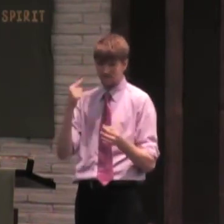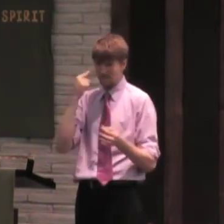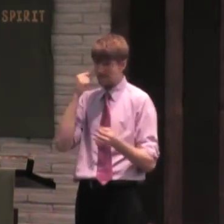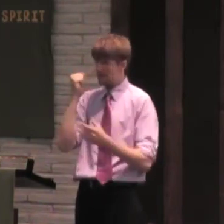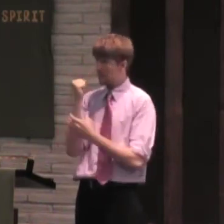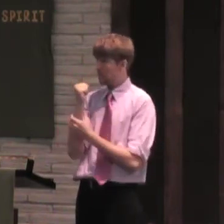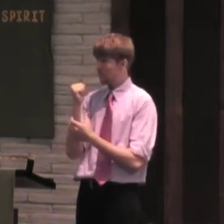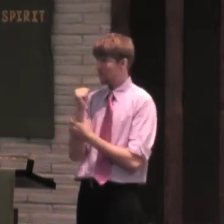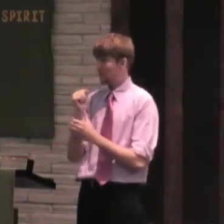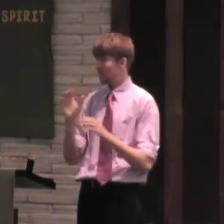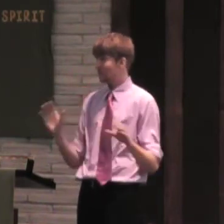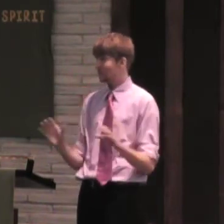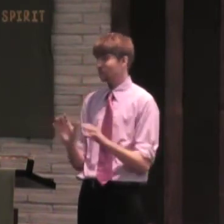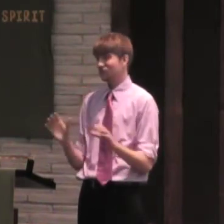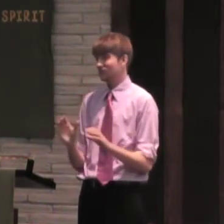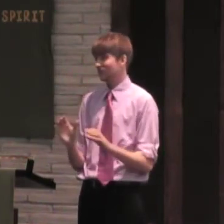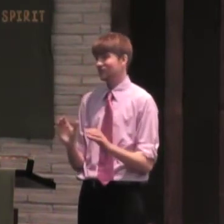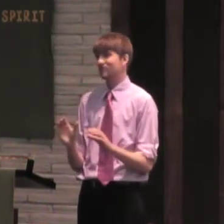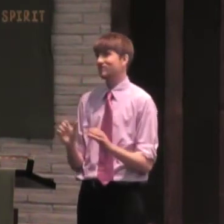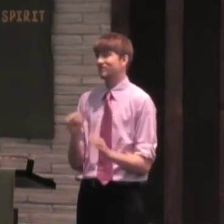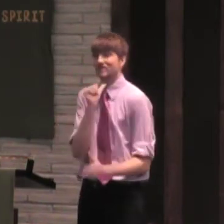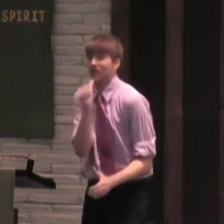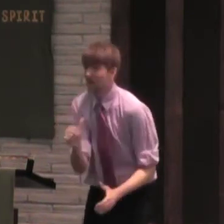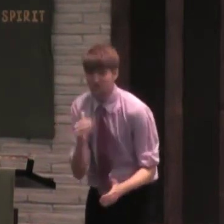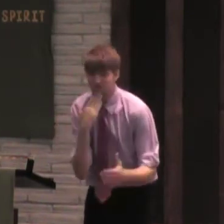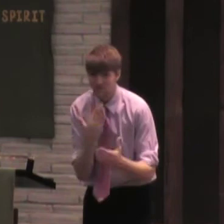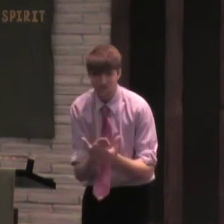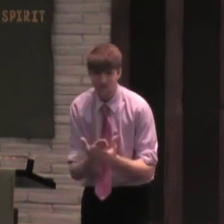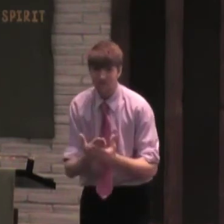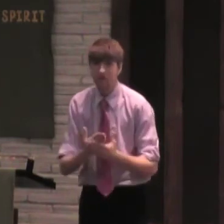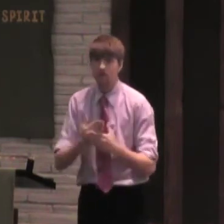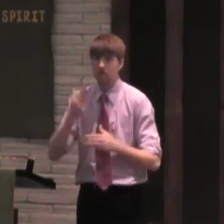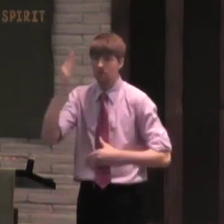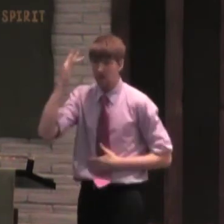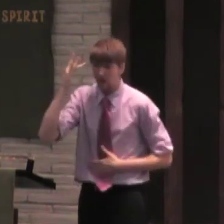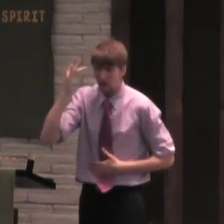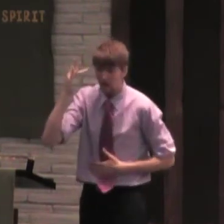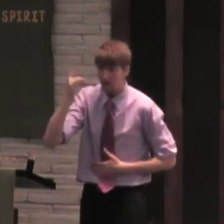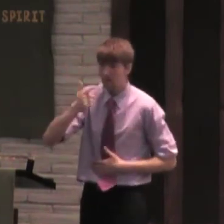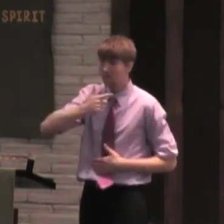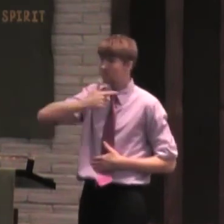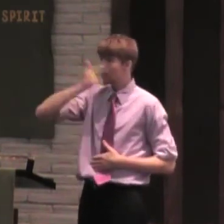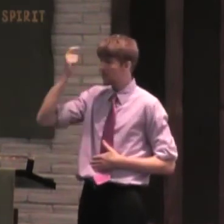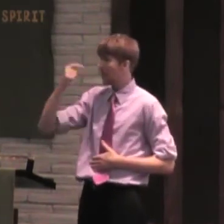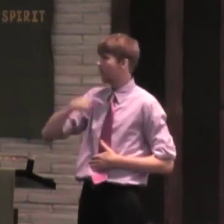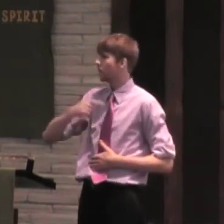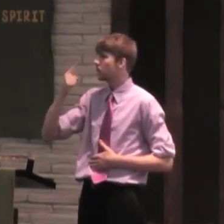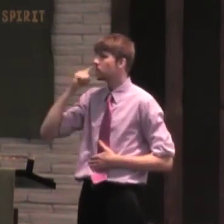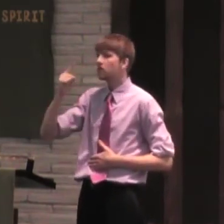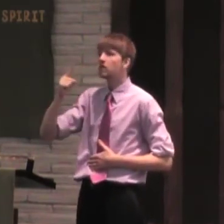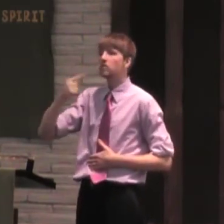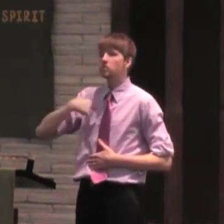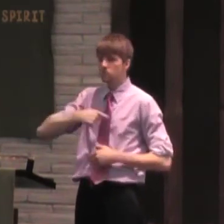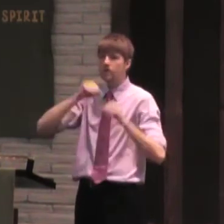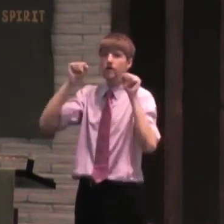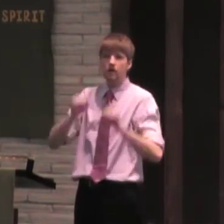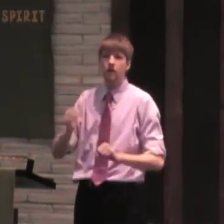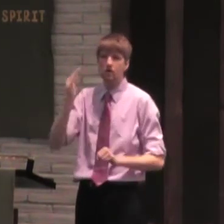My opinion about this story is I think that Abraham did not do a good job, because